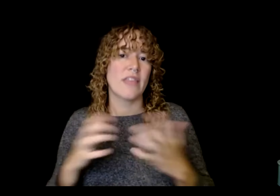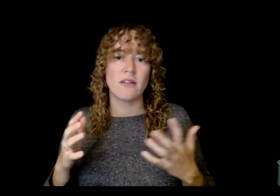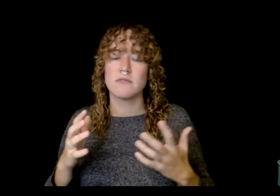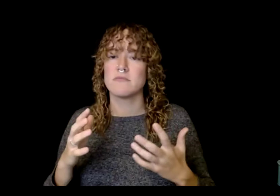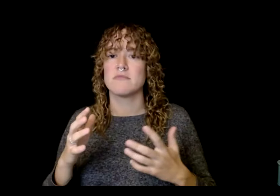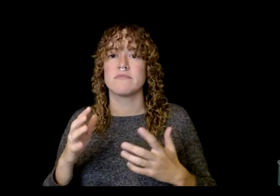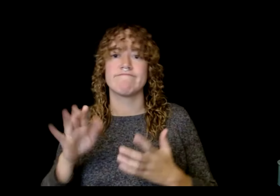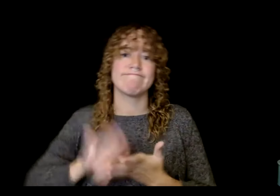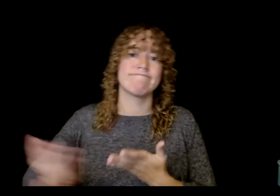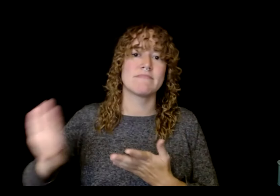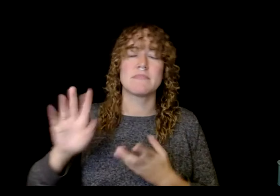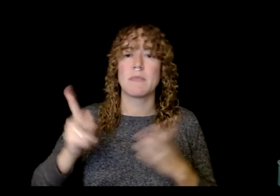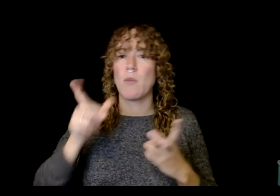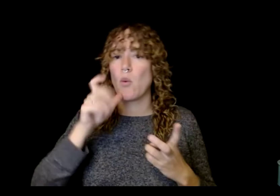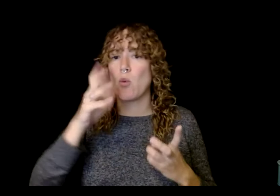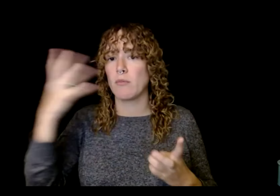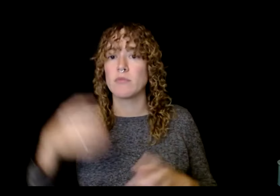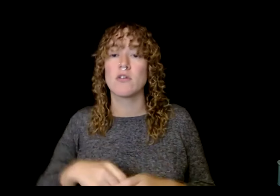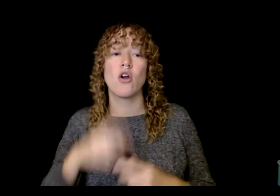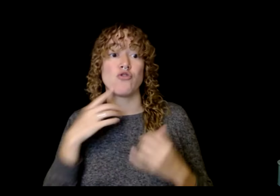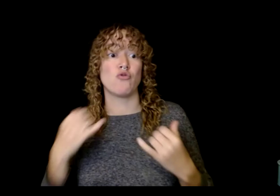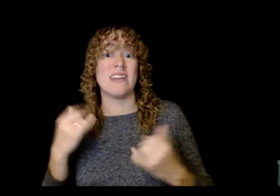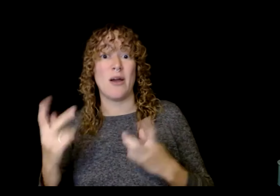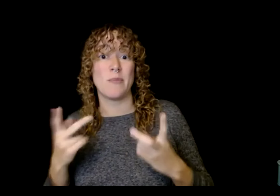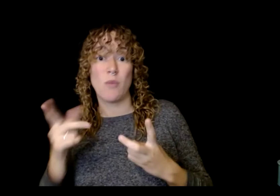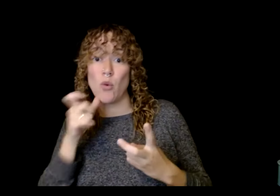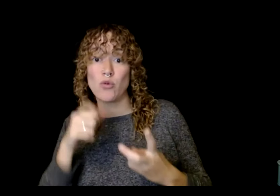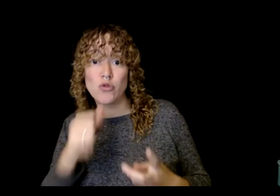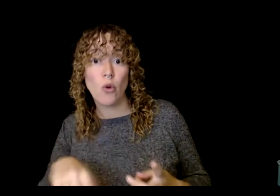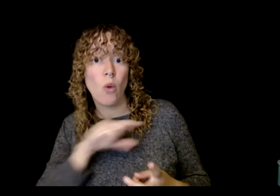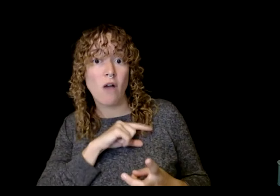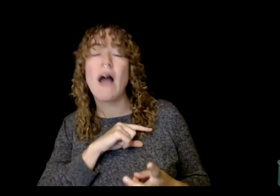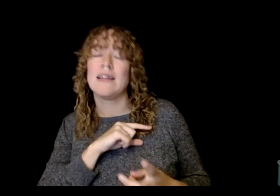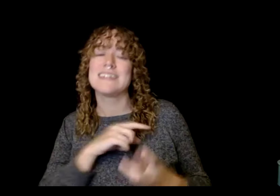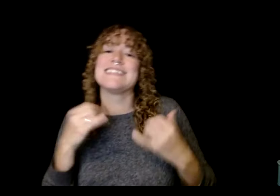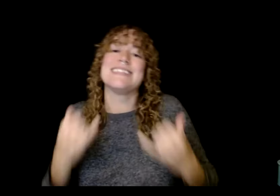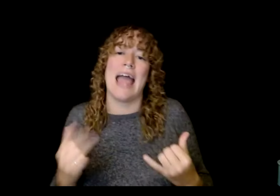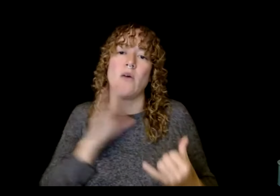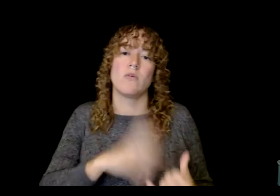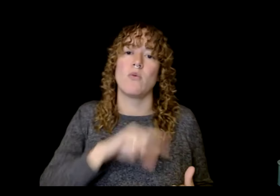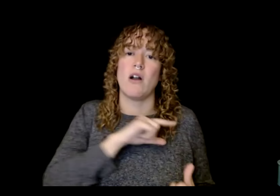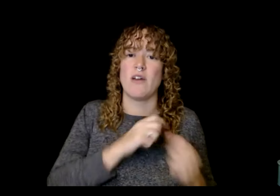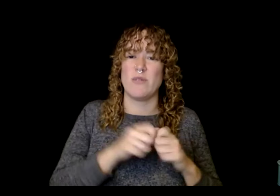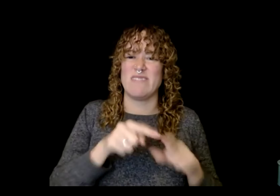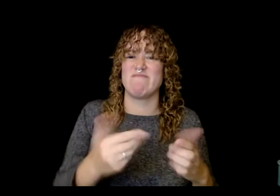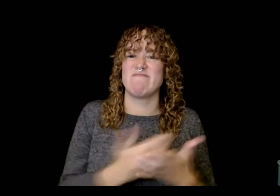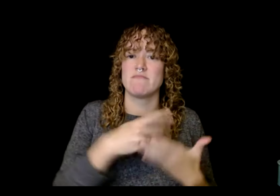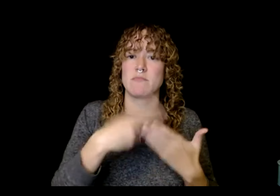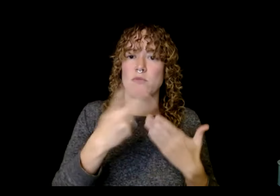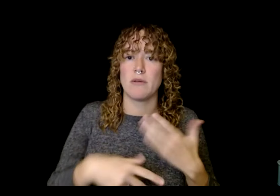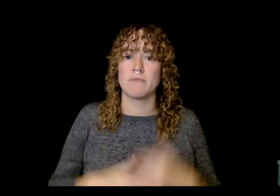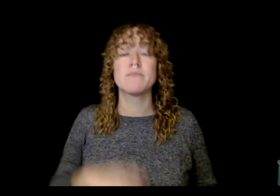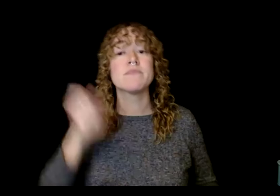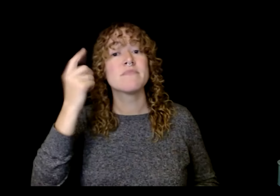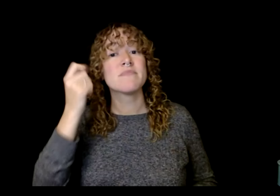allow people that currently don't qualify for SNAP to receive SNAP. It is a very